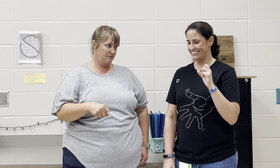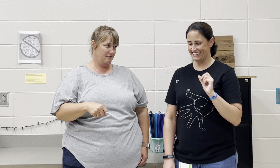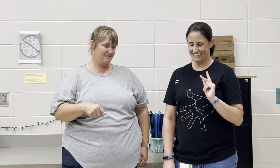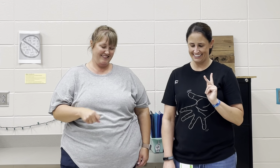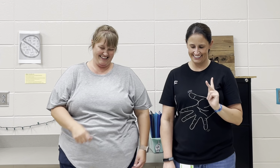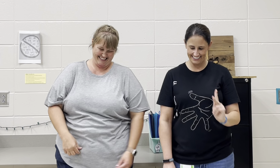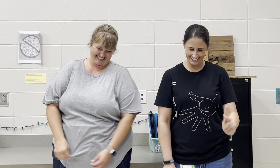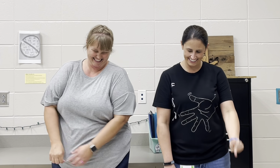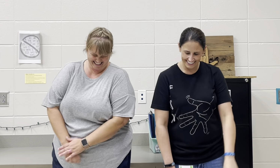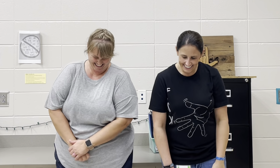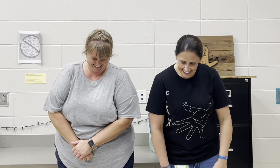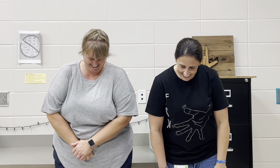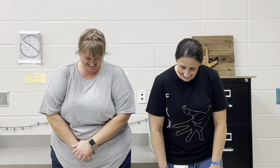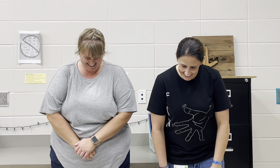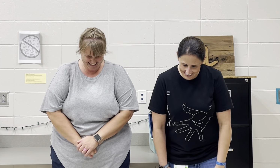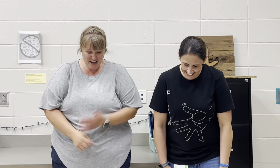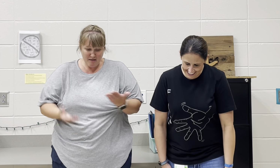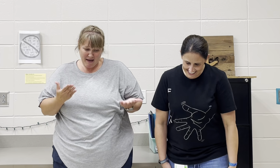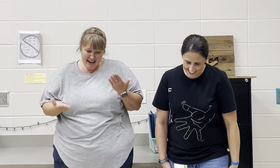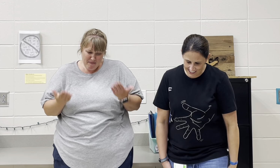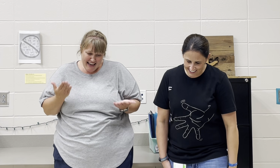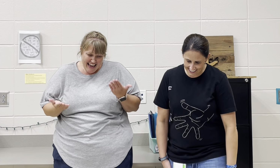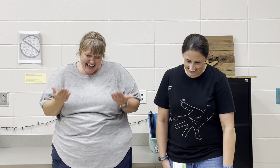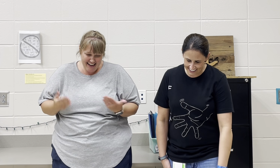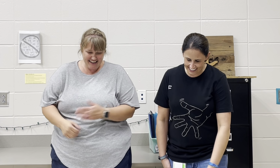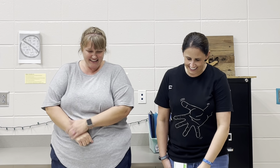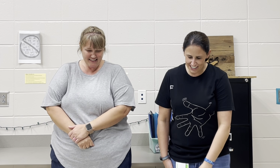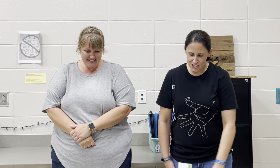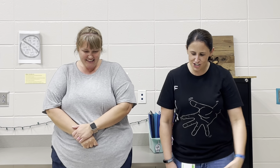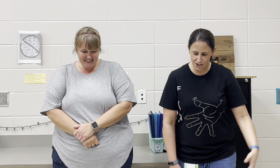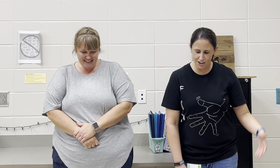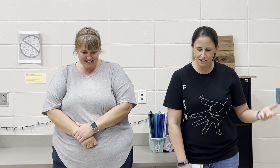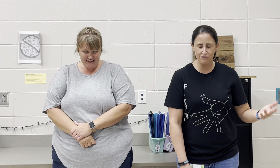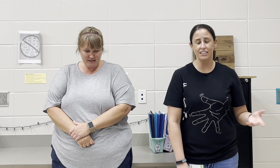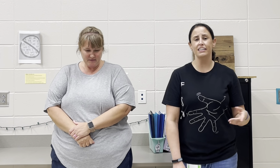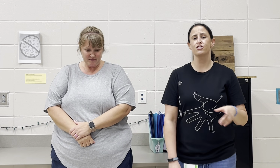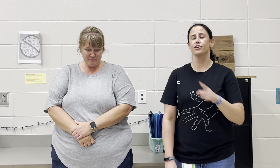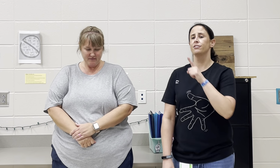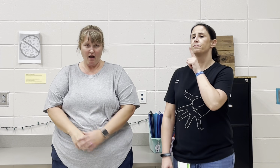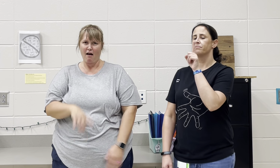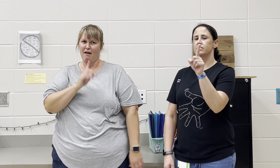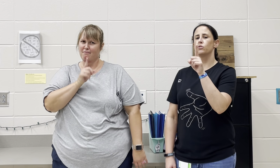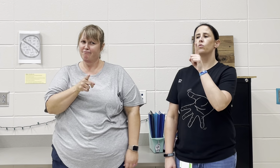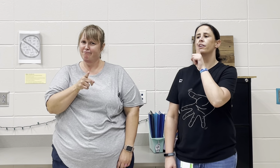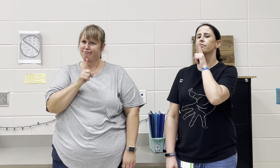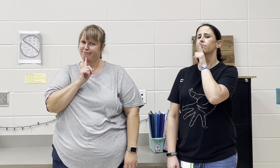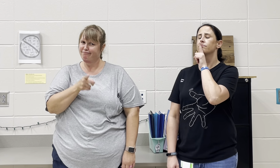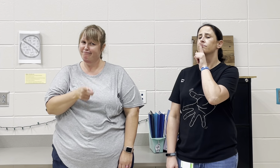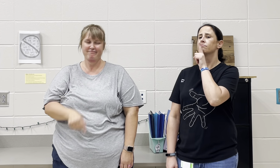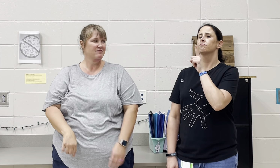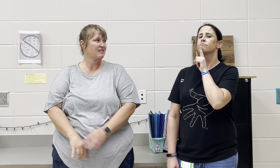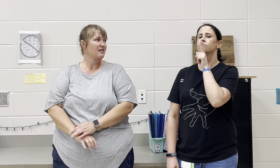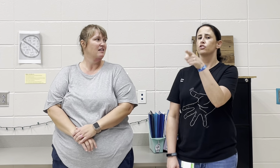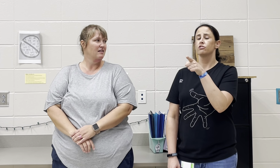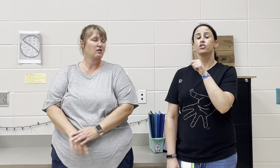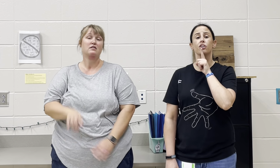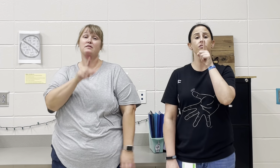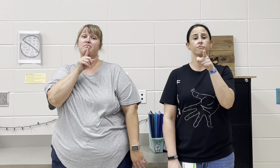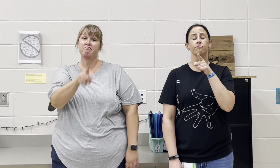Okay. The next Maybe. one. Sure, really, true. It's a 1. Sure,